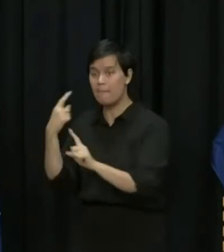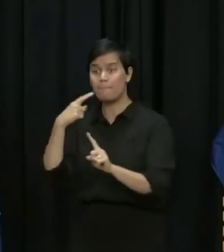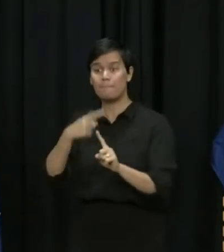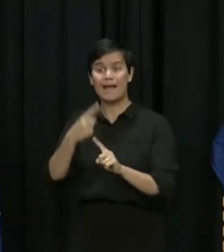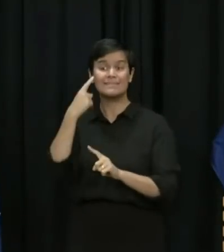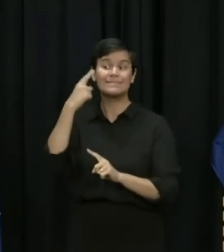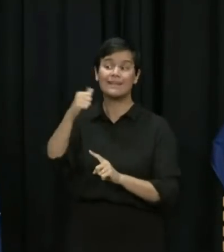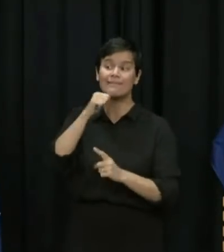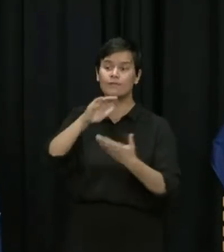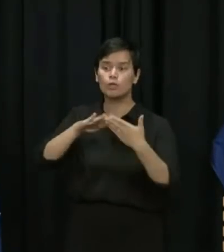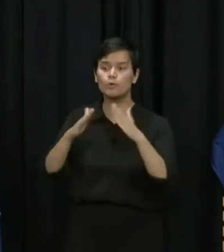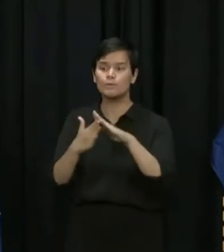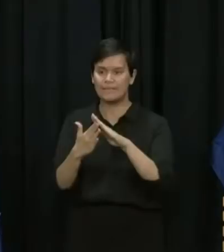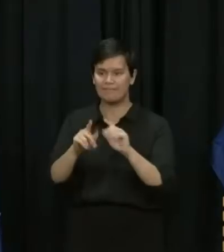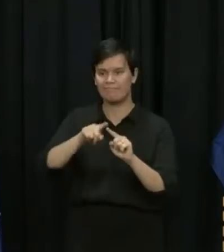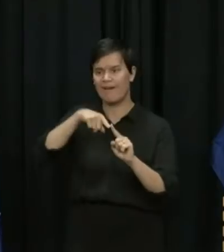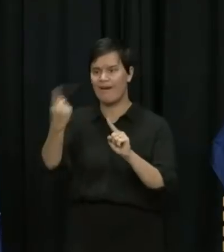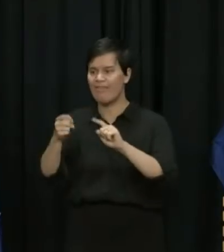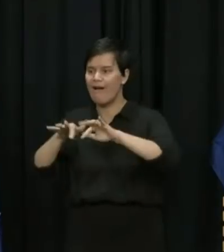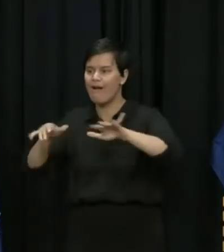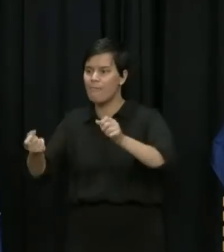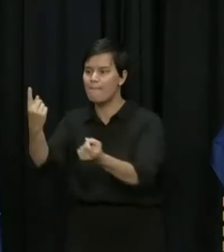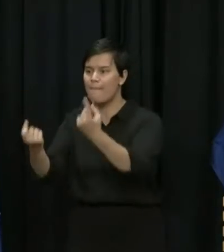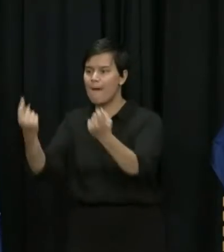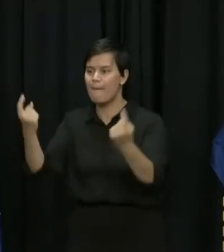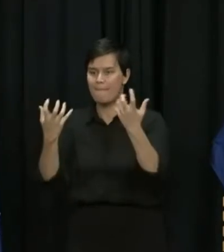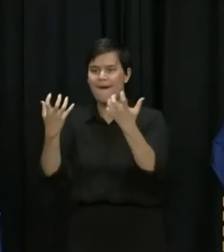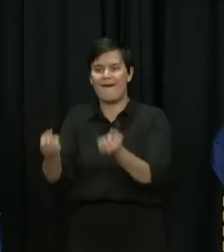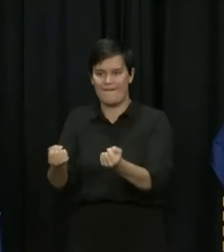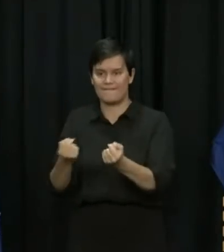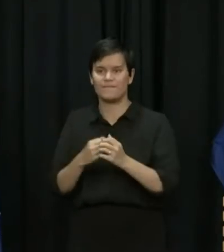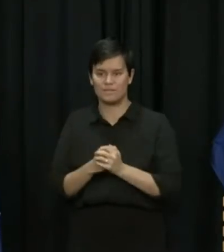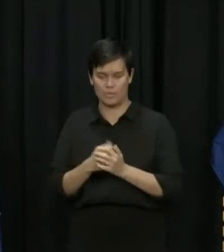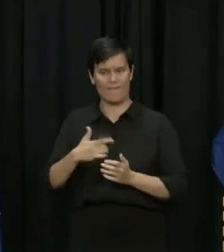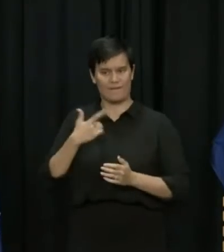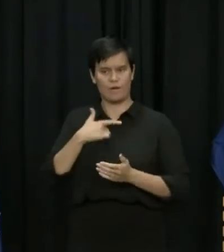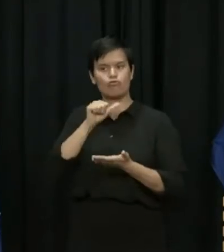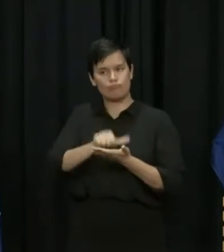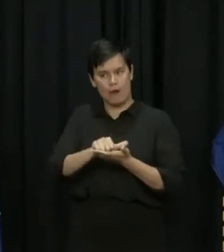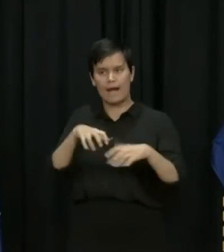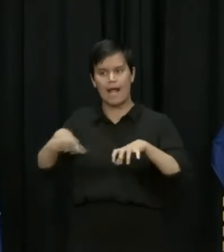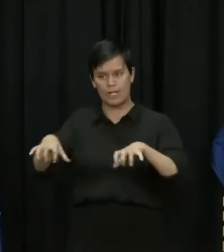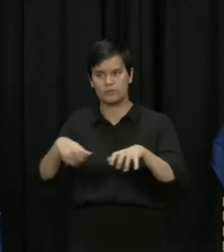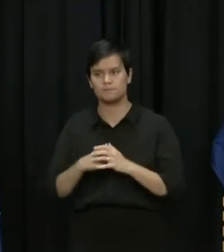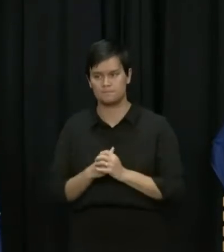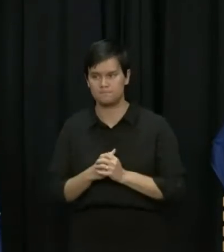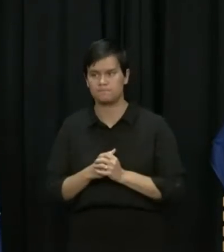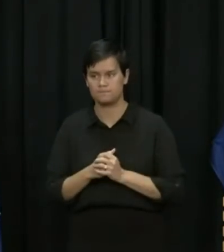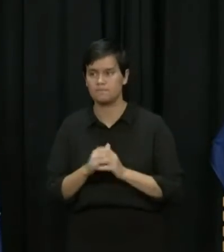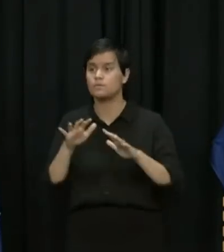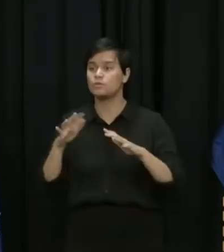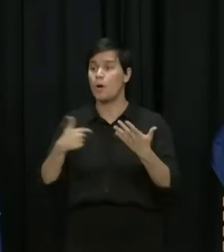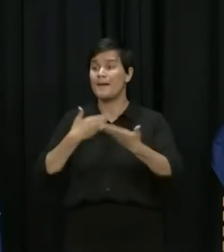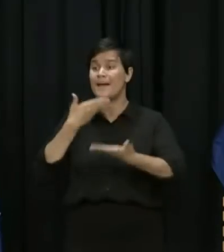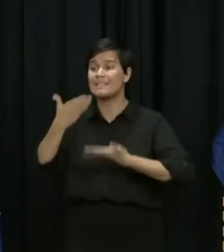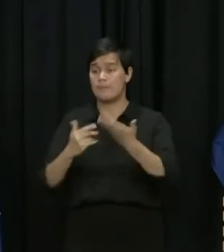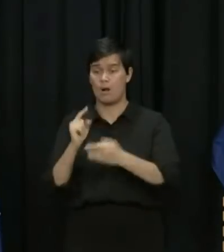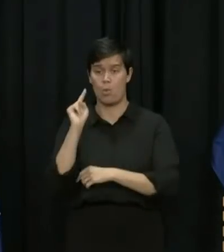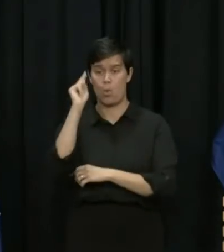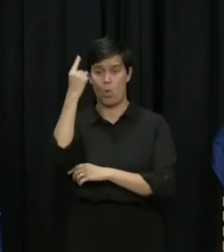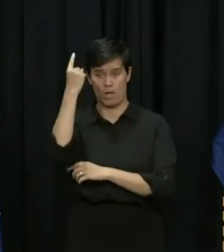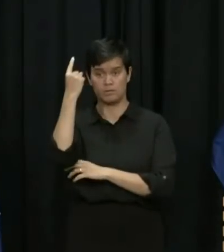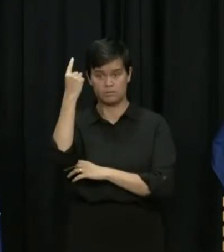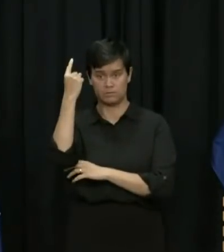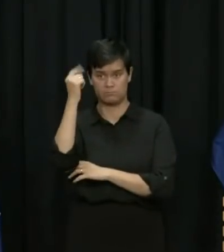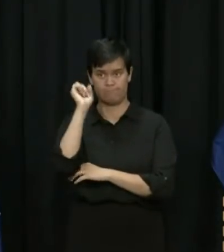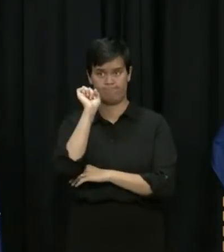transmission. That is what we believe the cautious approach requires and is the right thing to do. Let me set out what that means for Aucklanders and